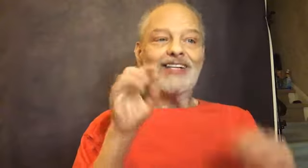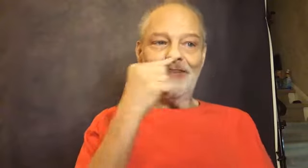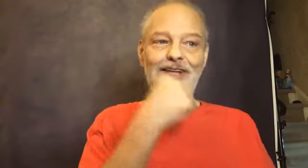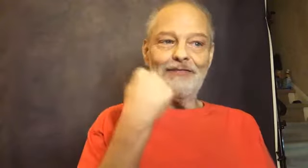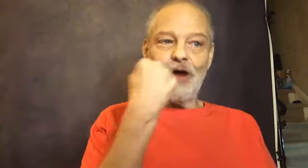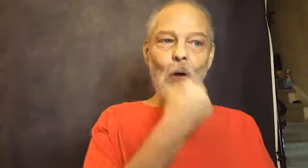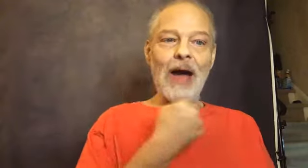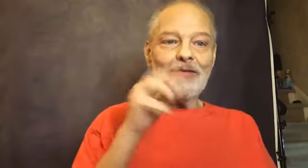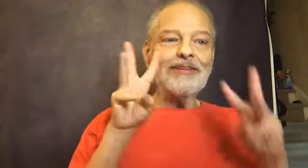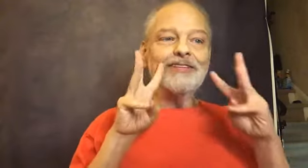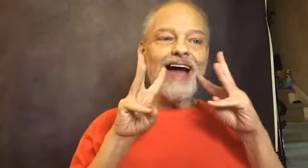You have to have the O mouth.